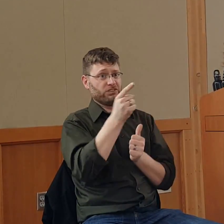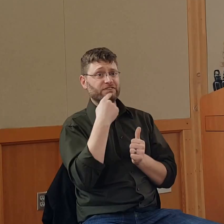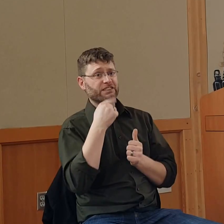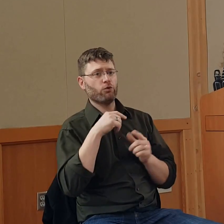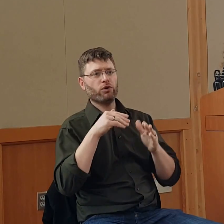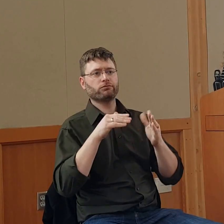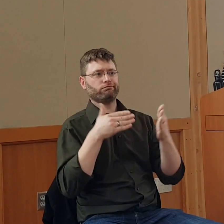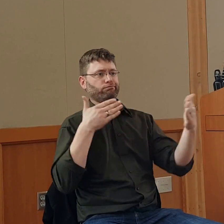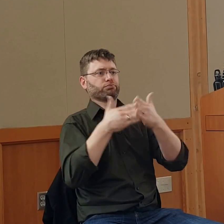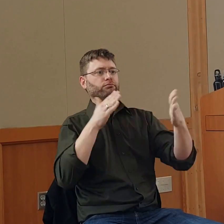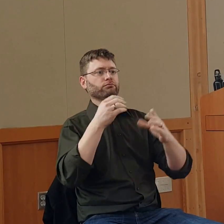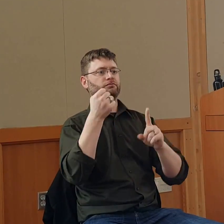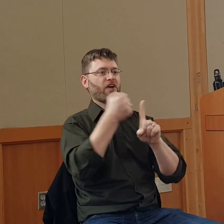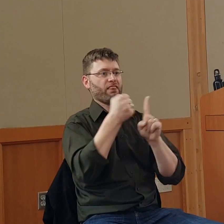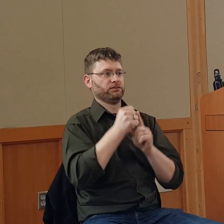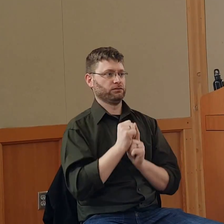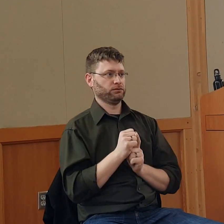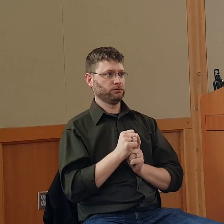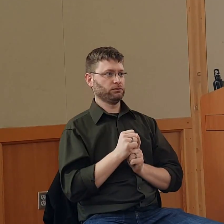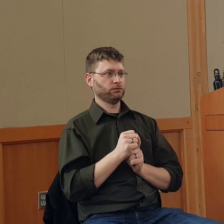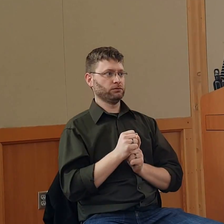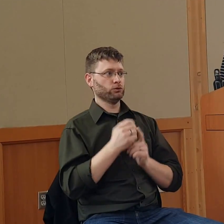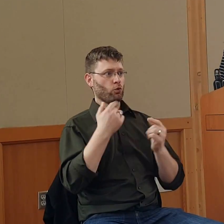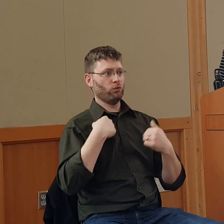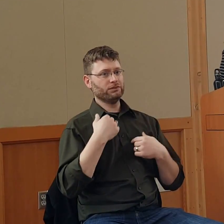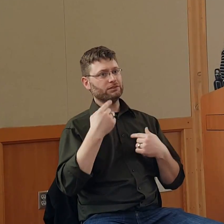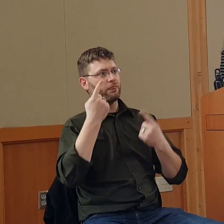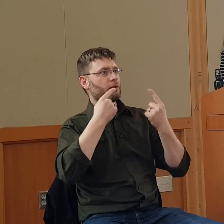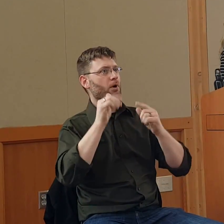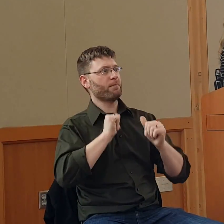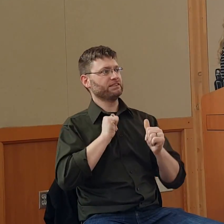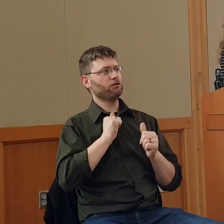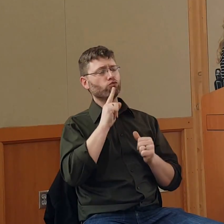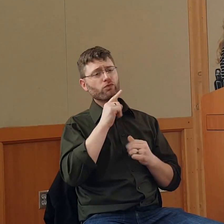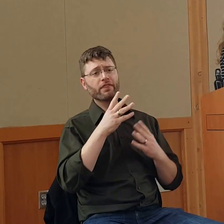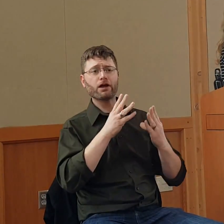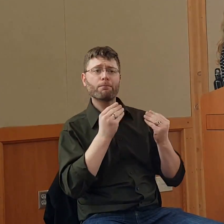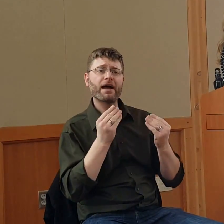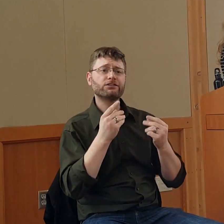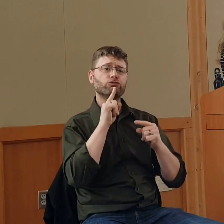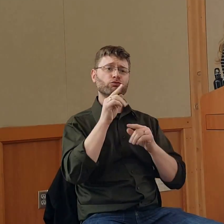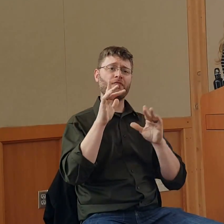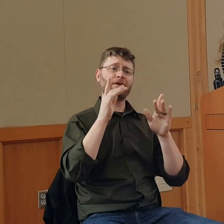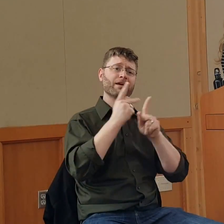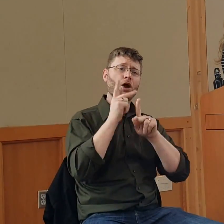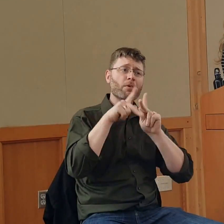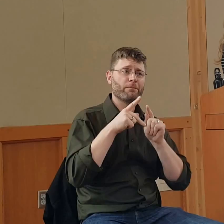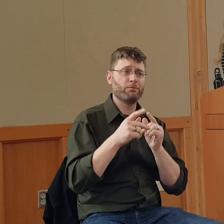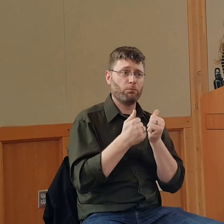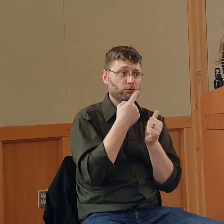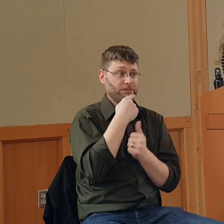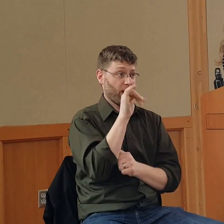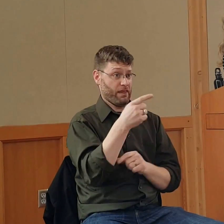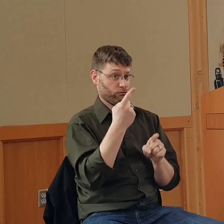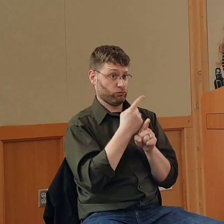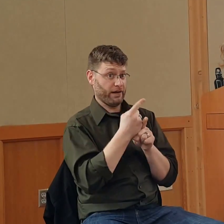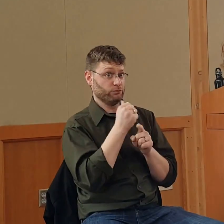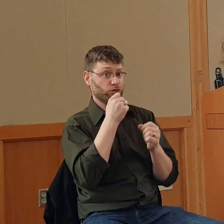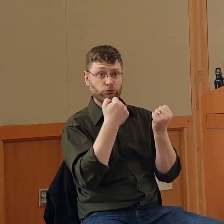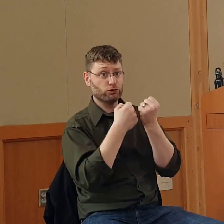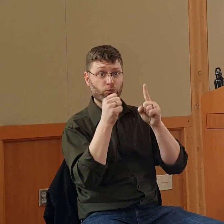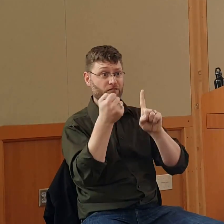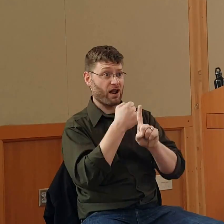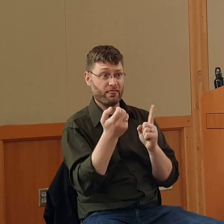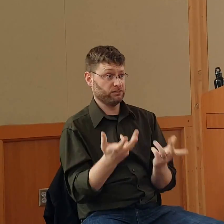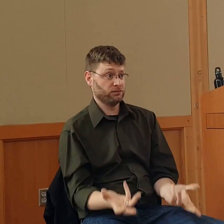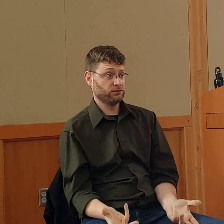against violence. Most of us say that we're compassionate people. Most of us consider ourselves compassionate people. Most of us don't want to support violence, and yet we're